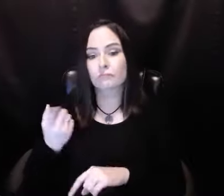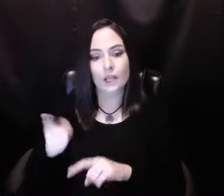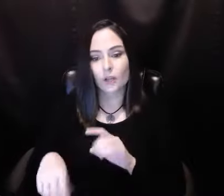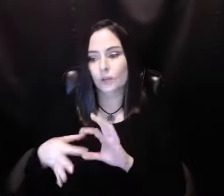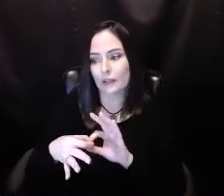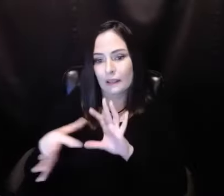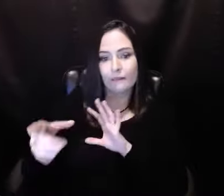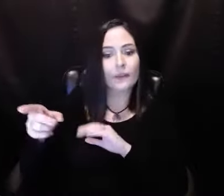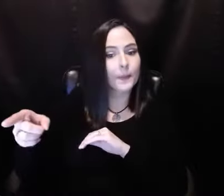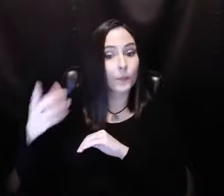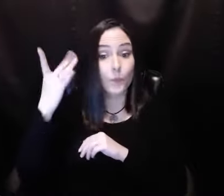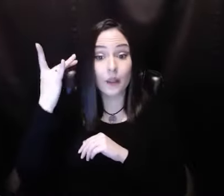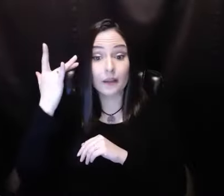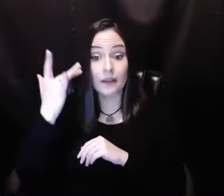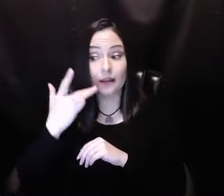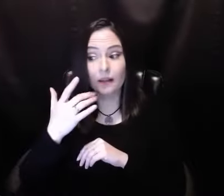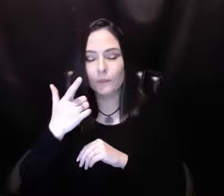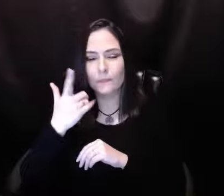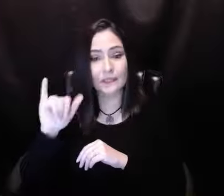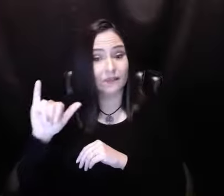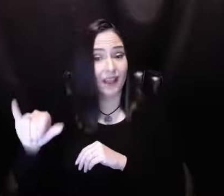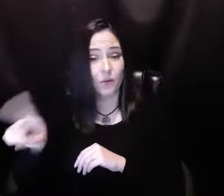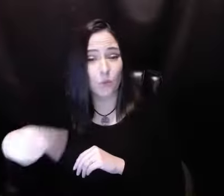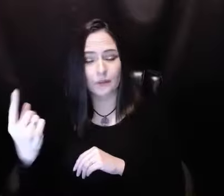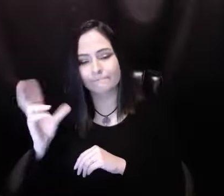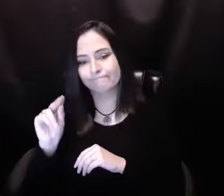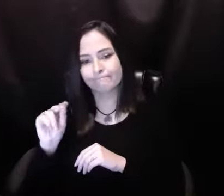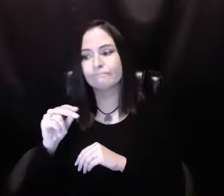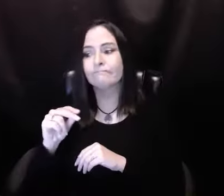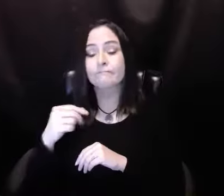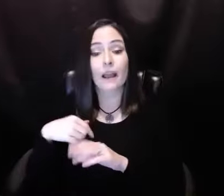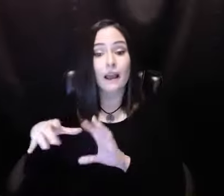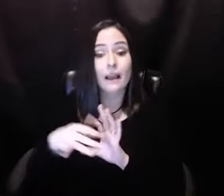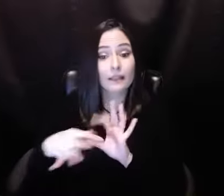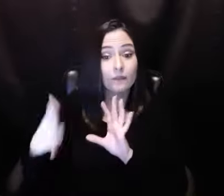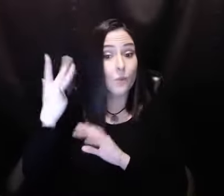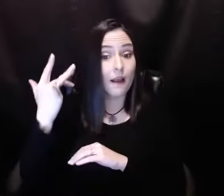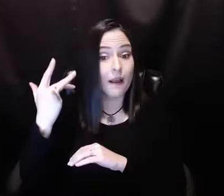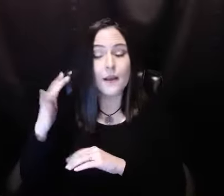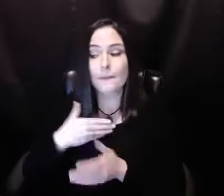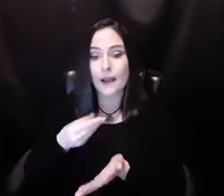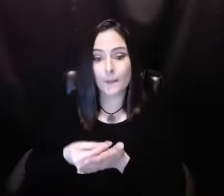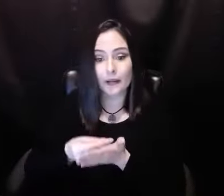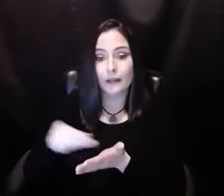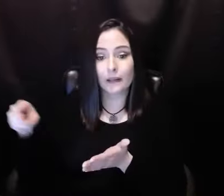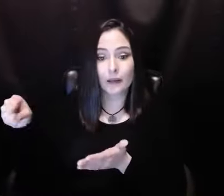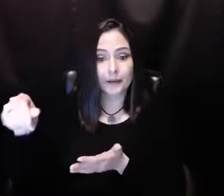But I couldn't leave him because of that. I left him because he spent my money.